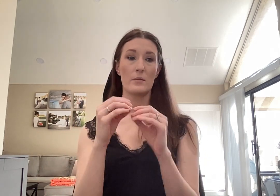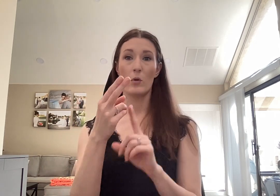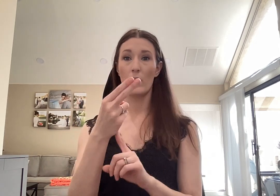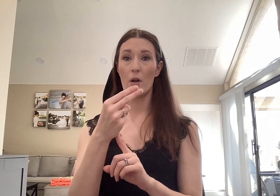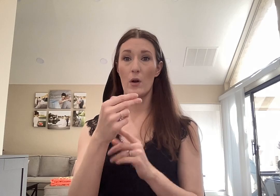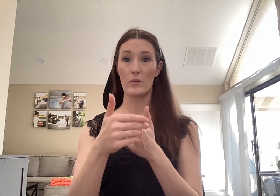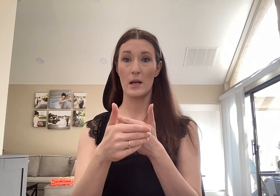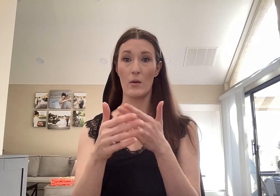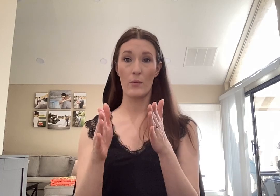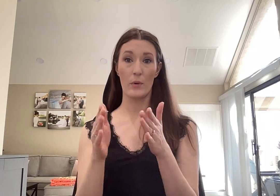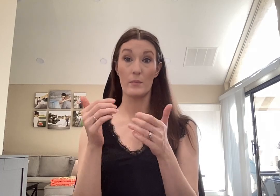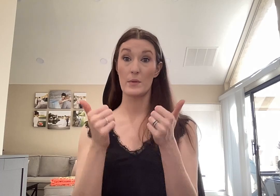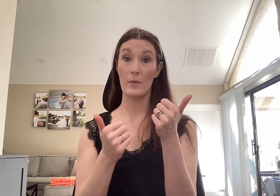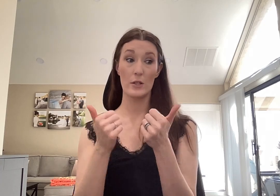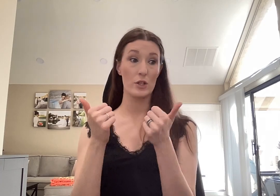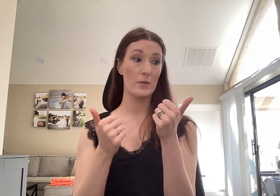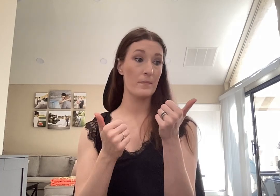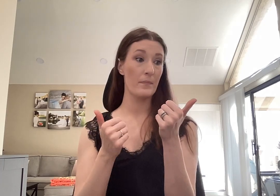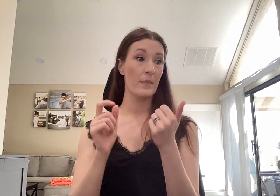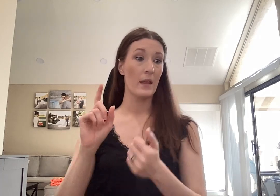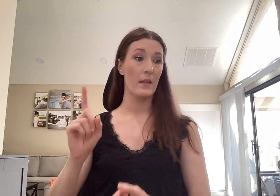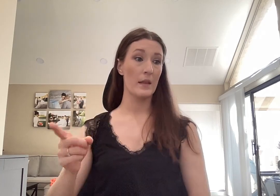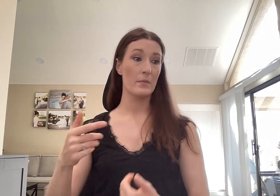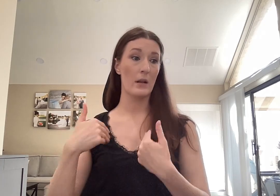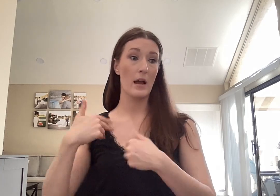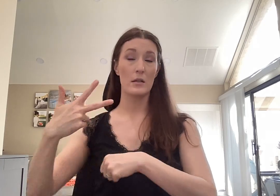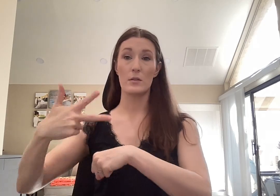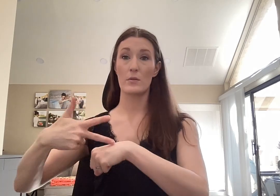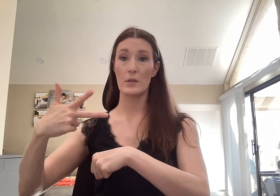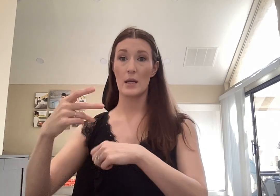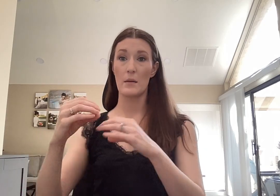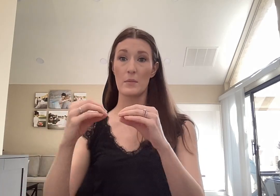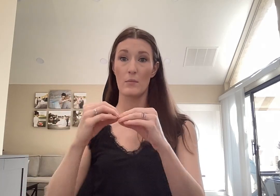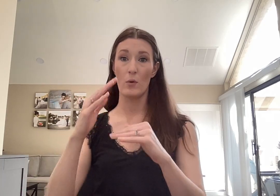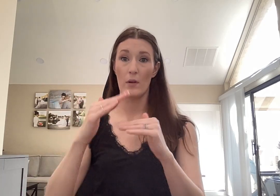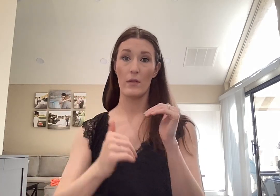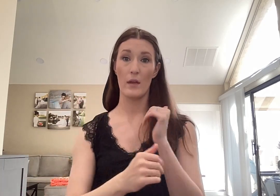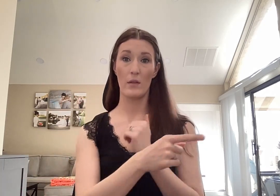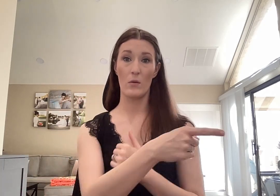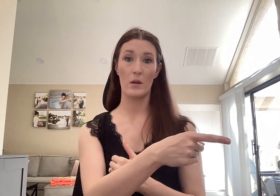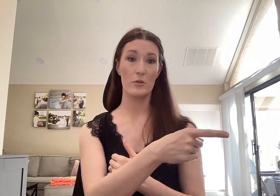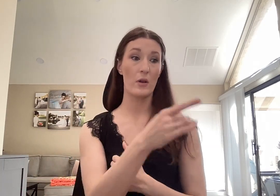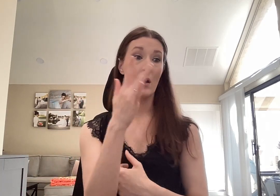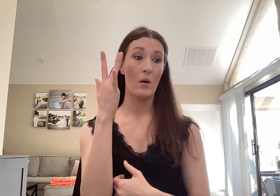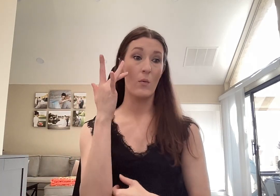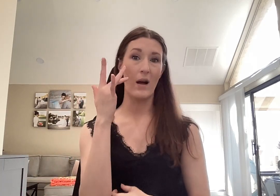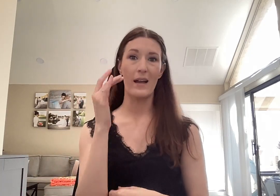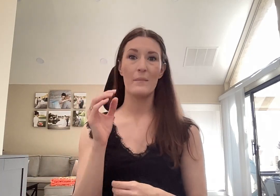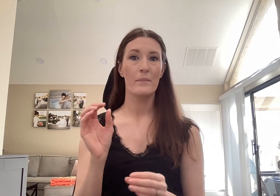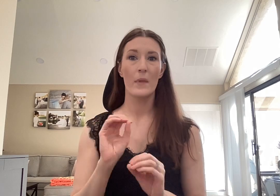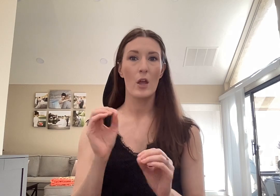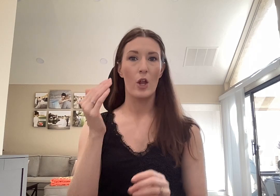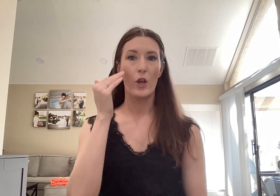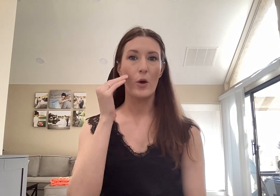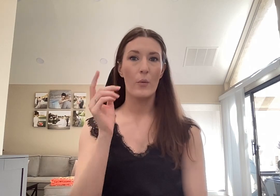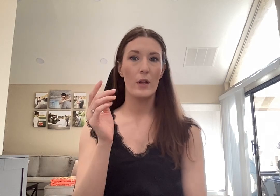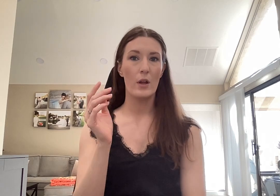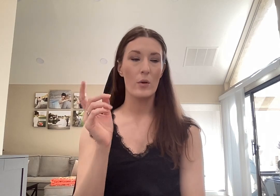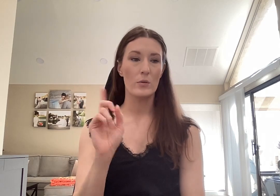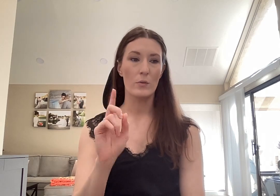more hotel rooms, which this one has 3 times more than the whole country. Why? No one knows